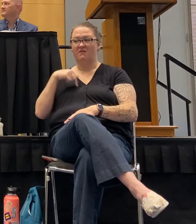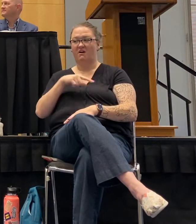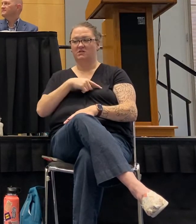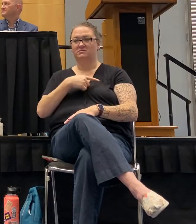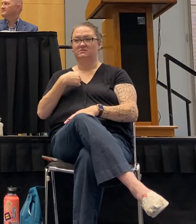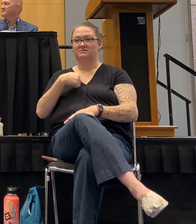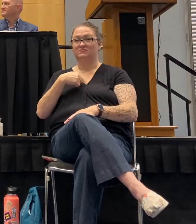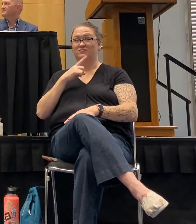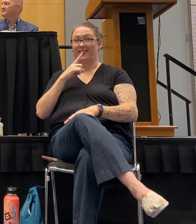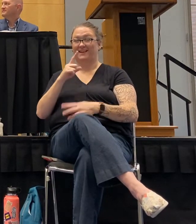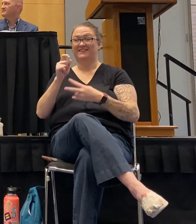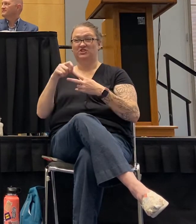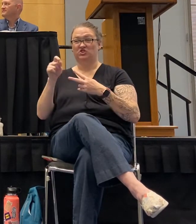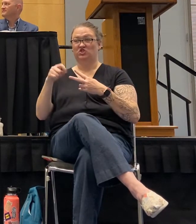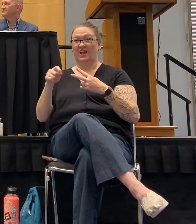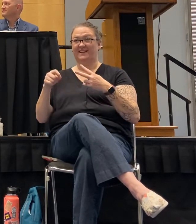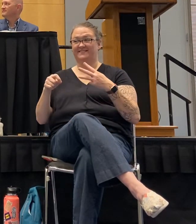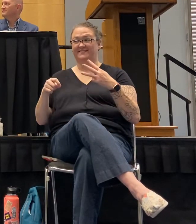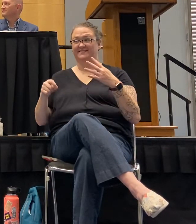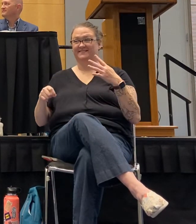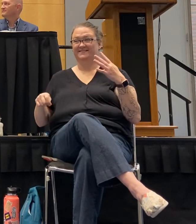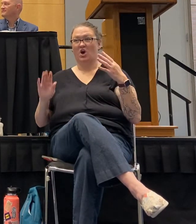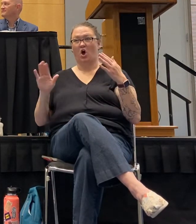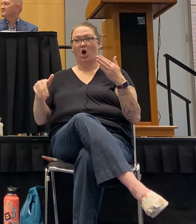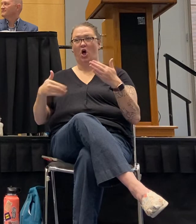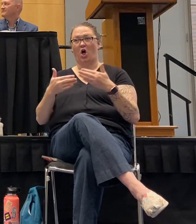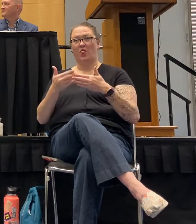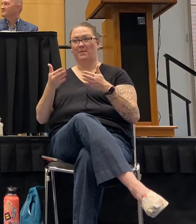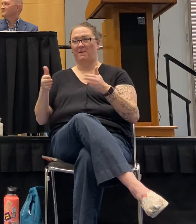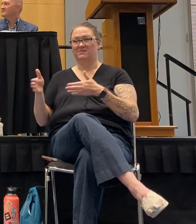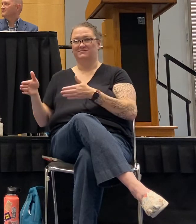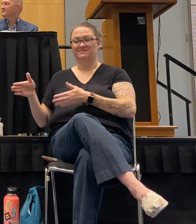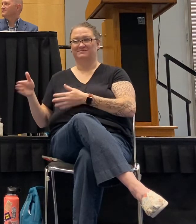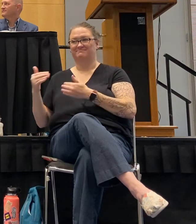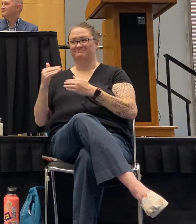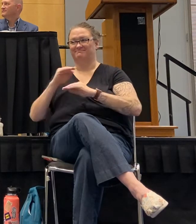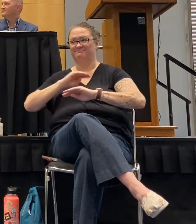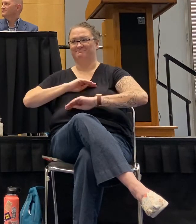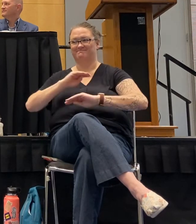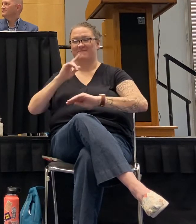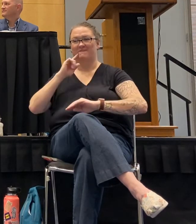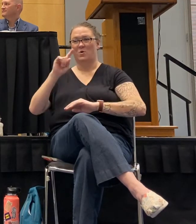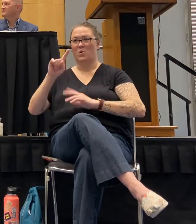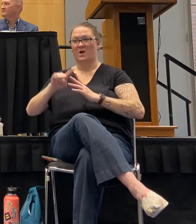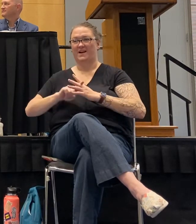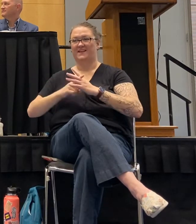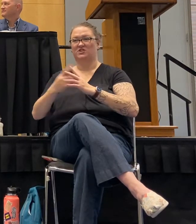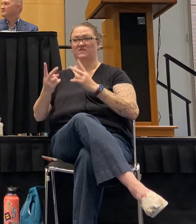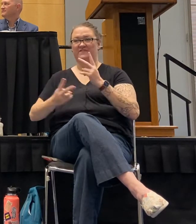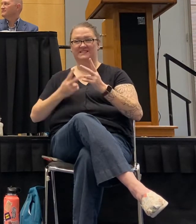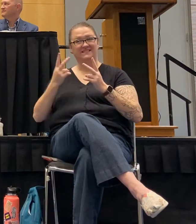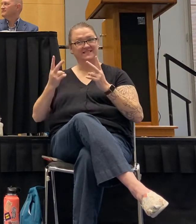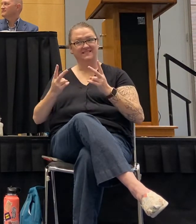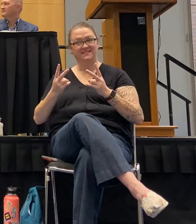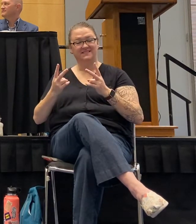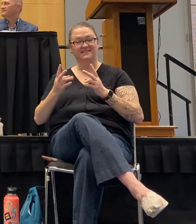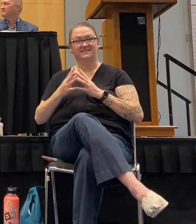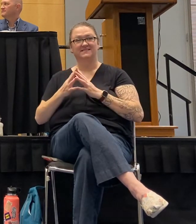It checks all of the boxes that you would need to check for an eventual visit, and